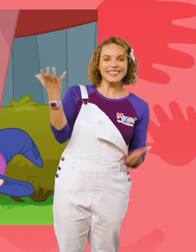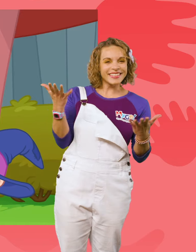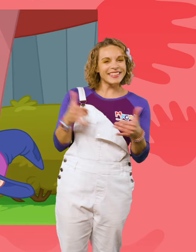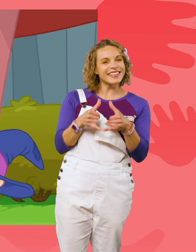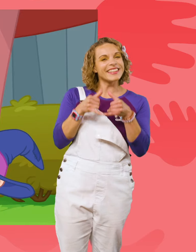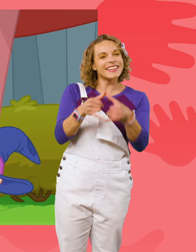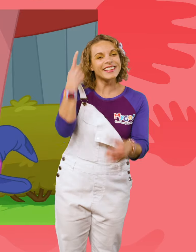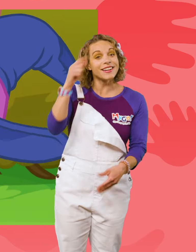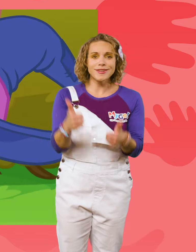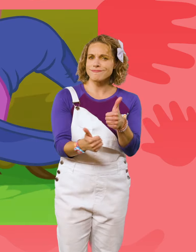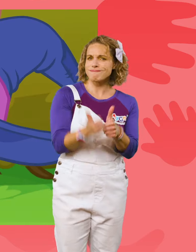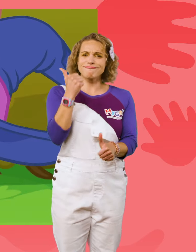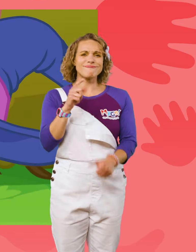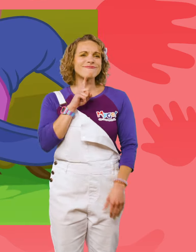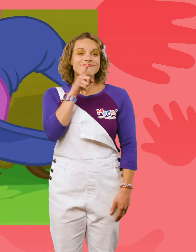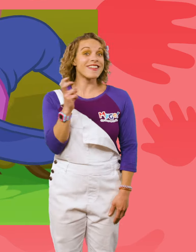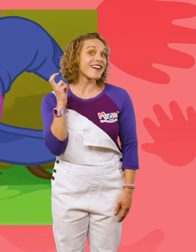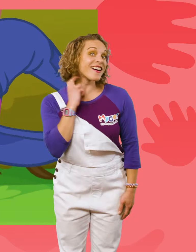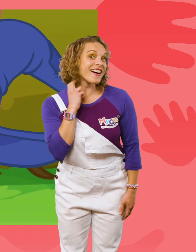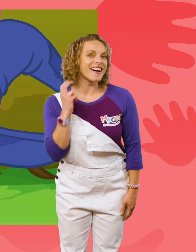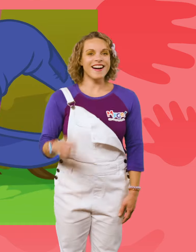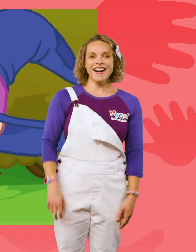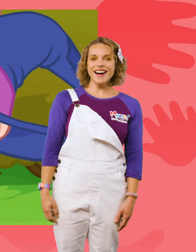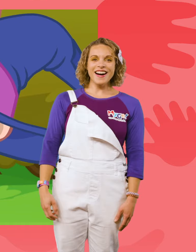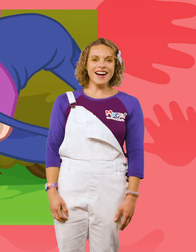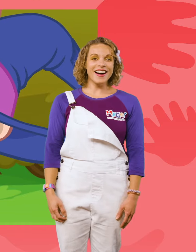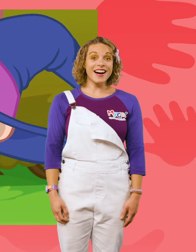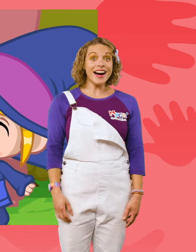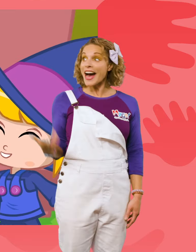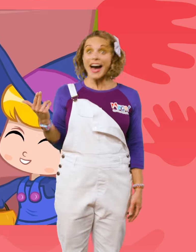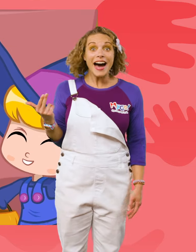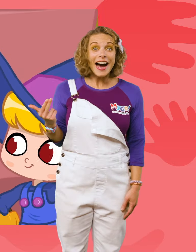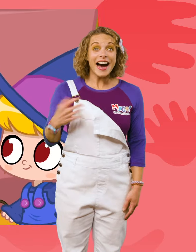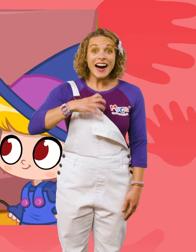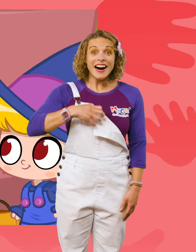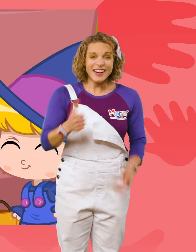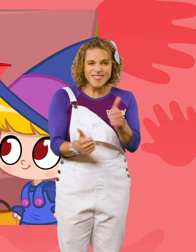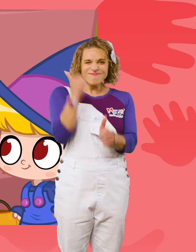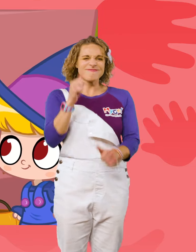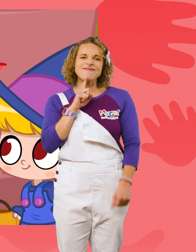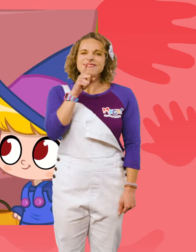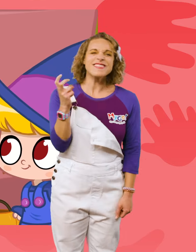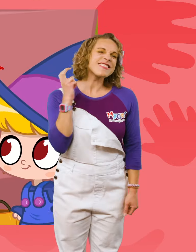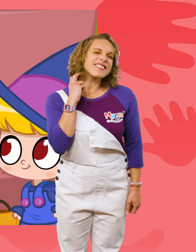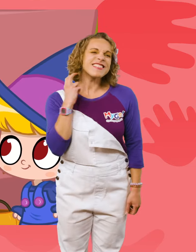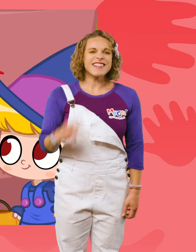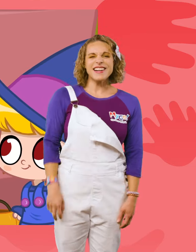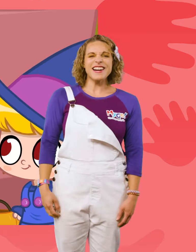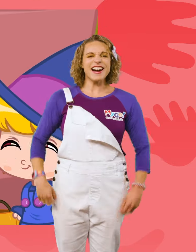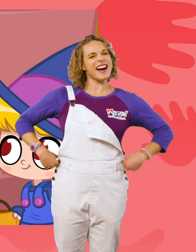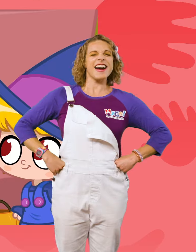This is an award for the realest vampire. Ha ha! Morphle,